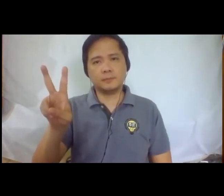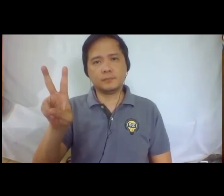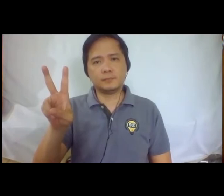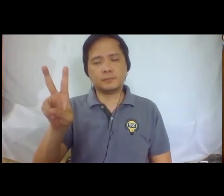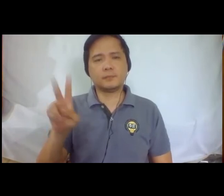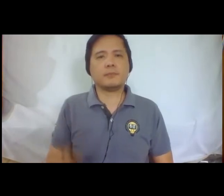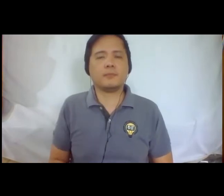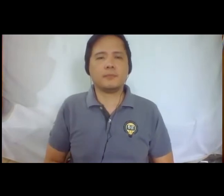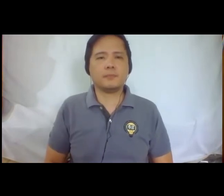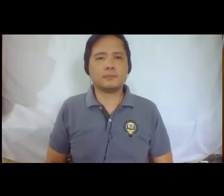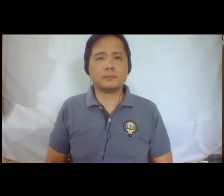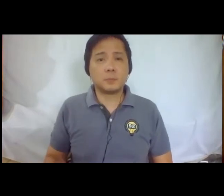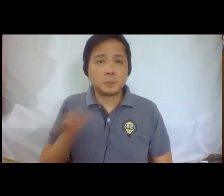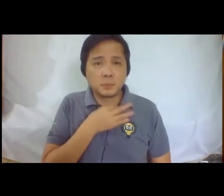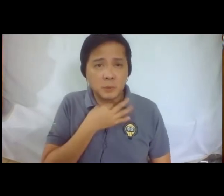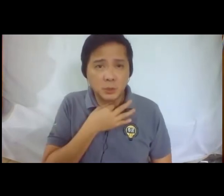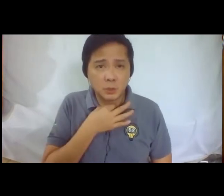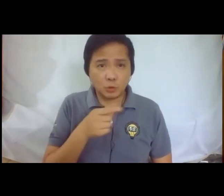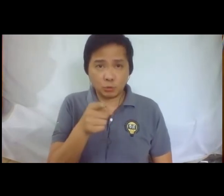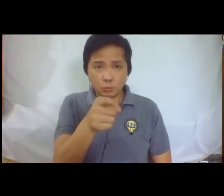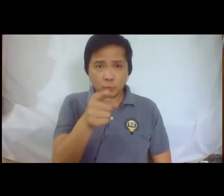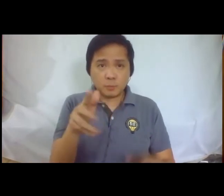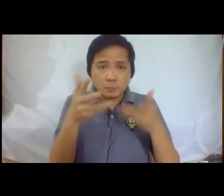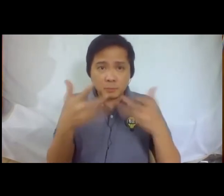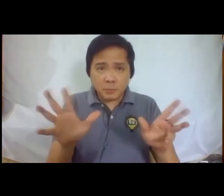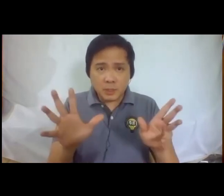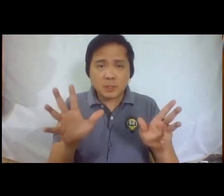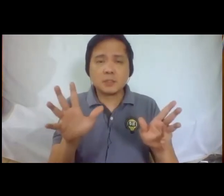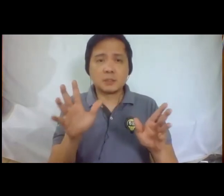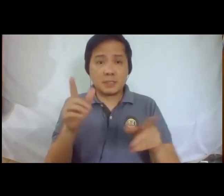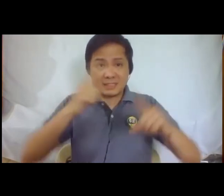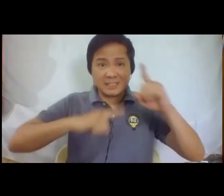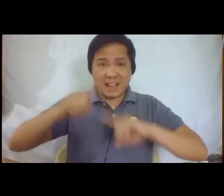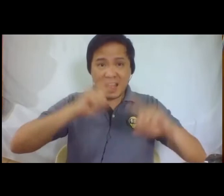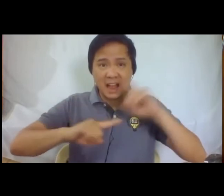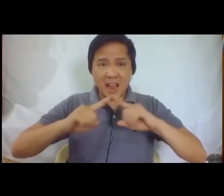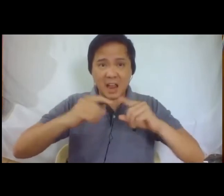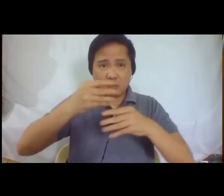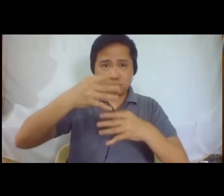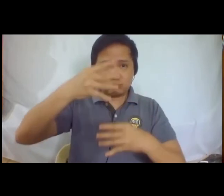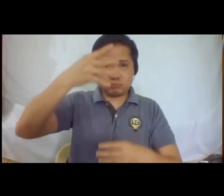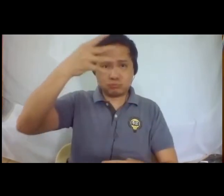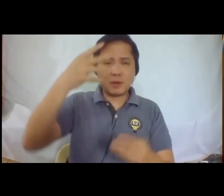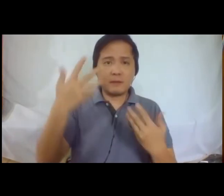So were you able to divide the signs into one-handed signs and two-handed signs?